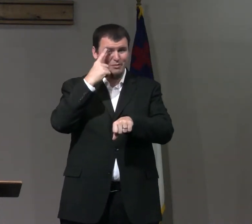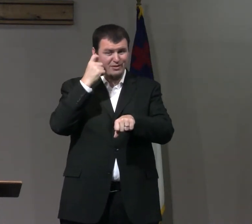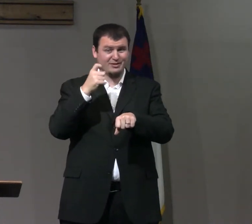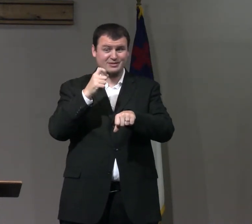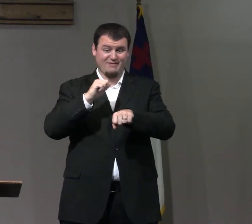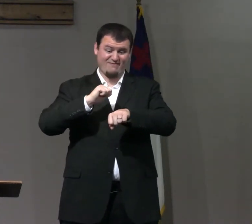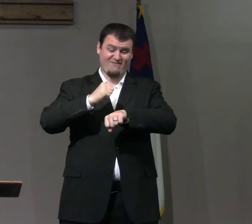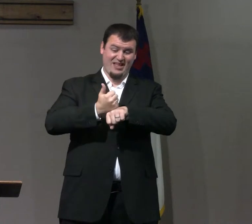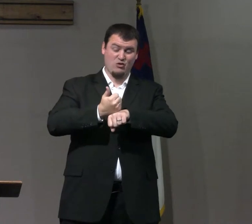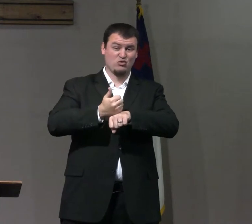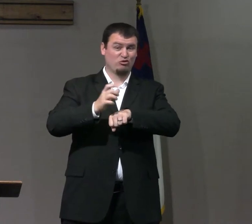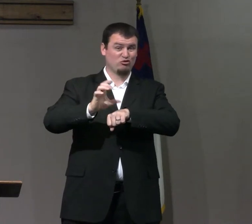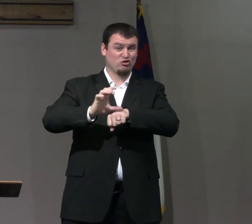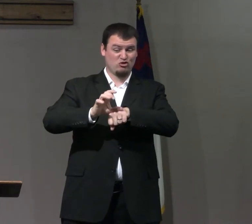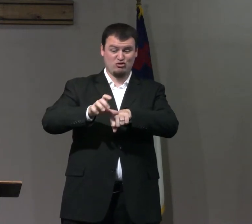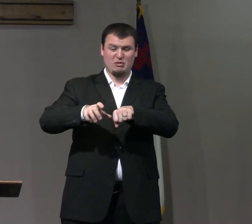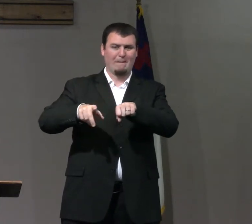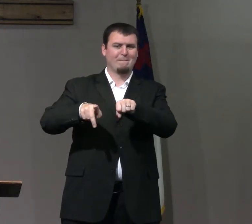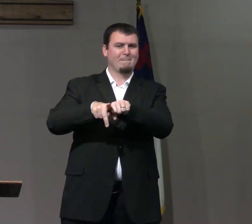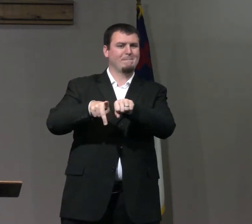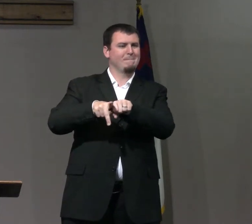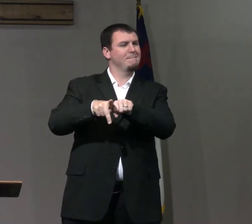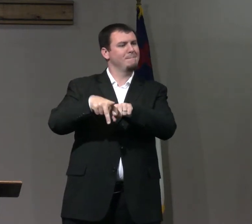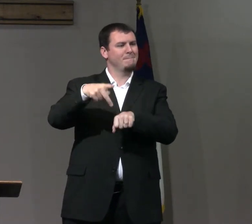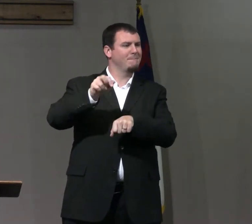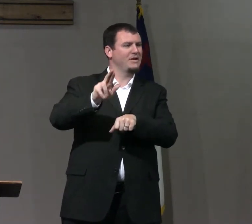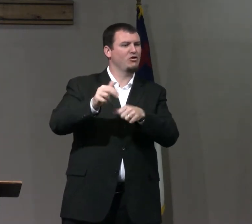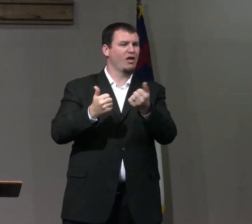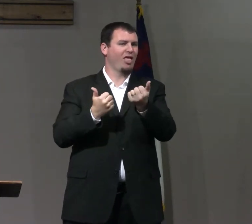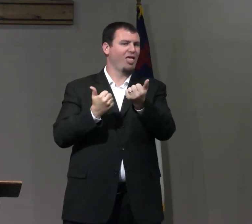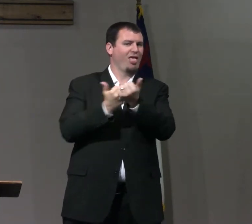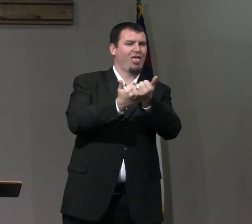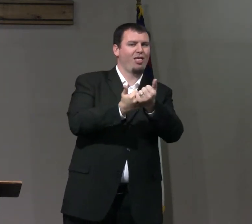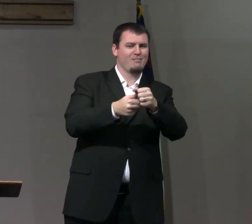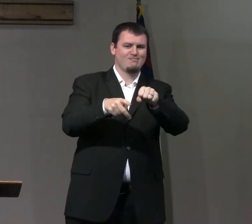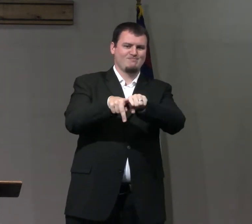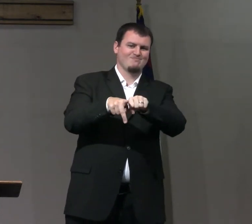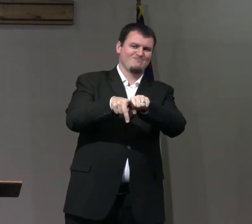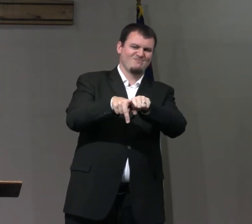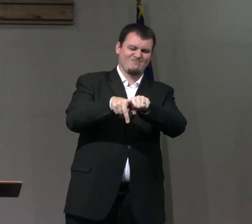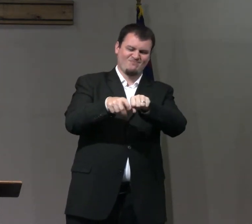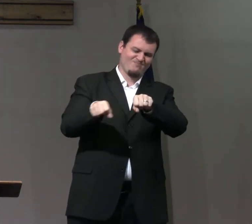Why do I do that? Because Paul founded the church and Peter helped him.